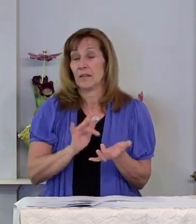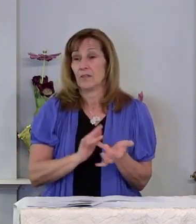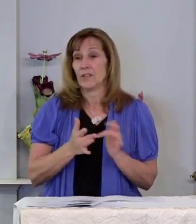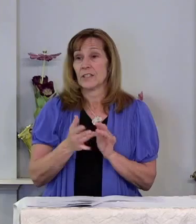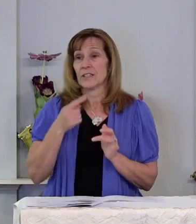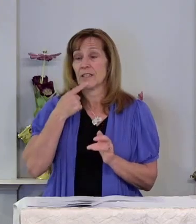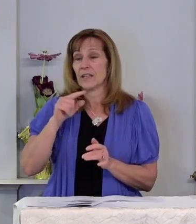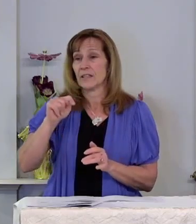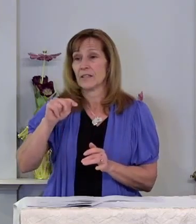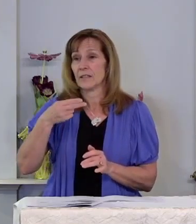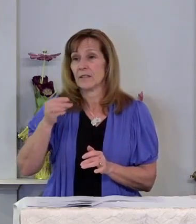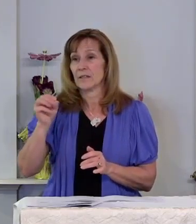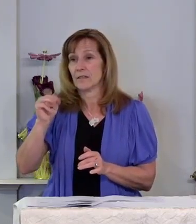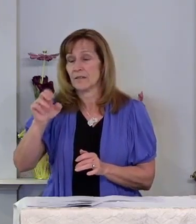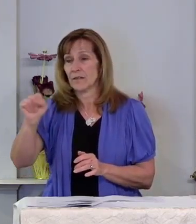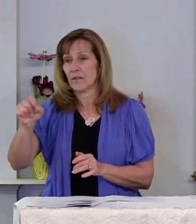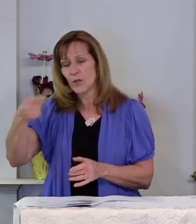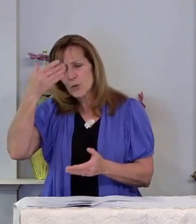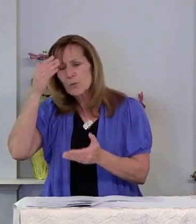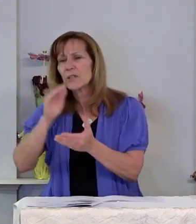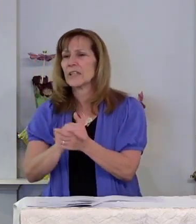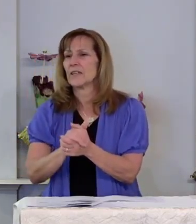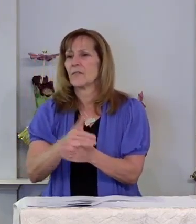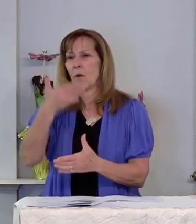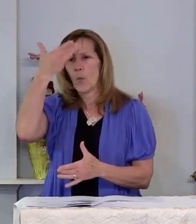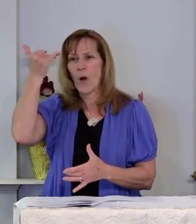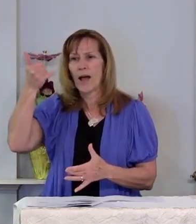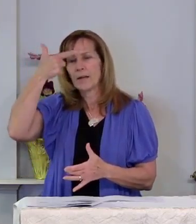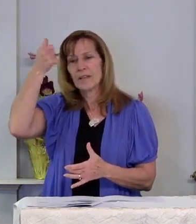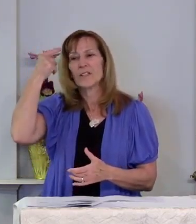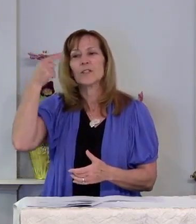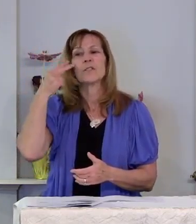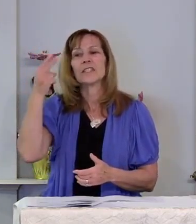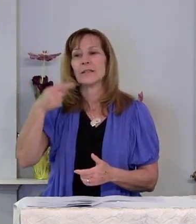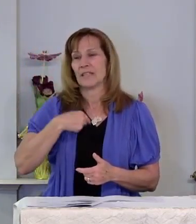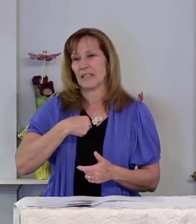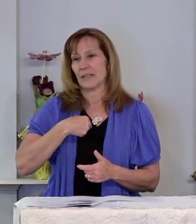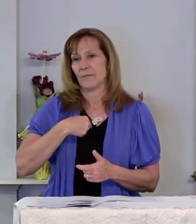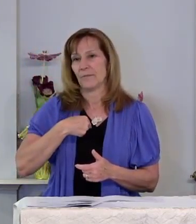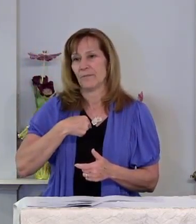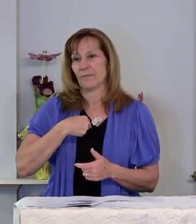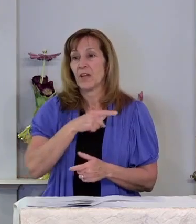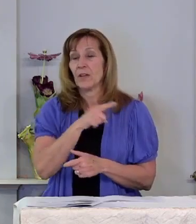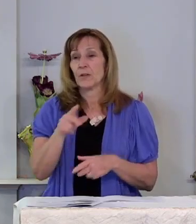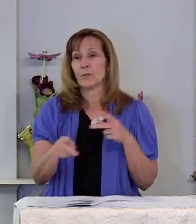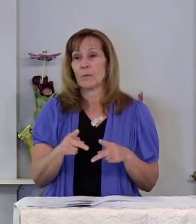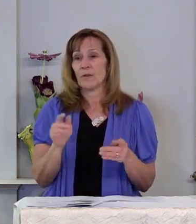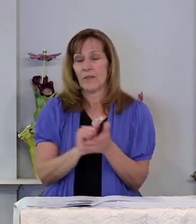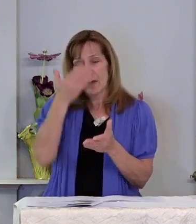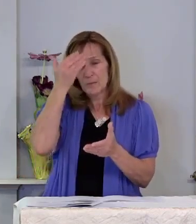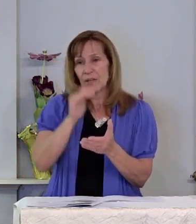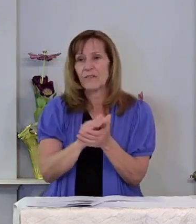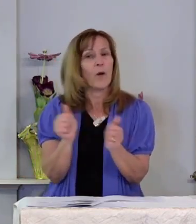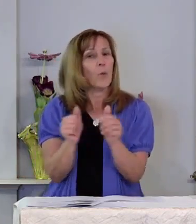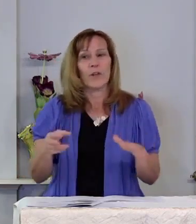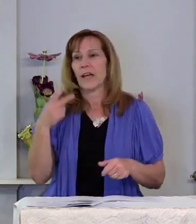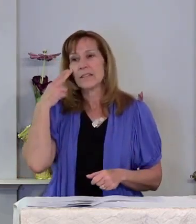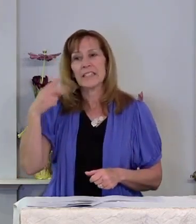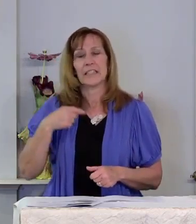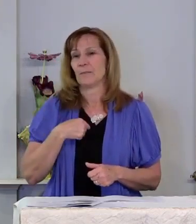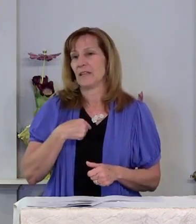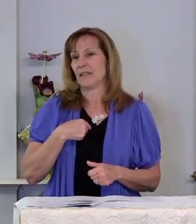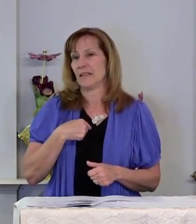Jesus said to Thomas, "You believe because you see me. Those people that believe without seeing